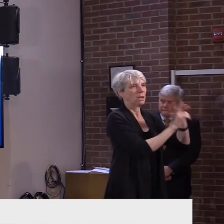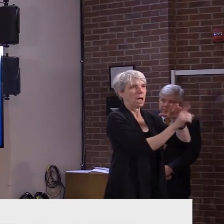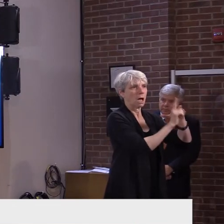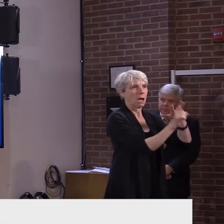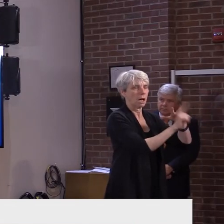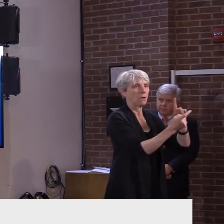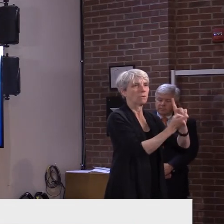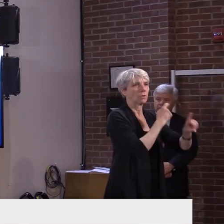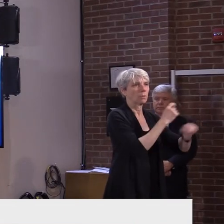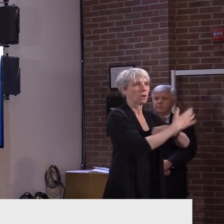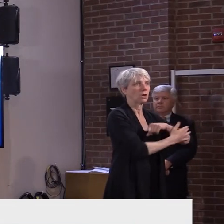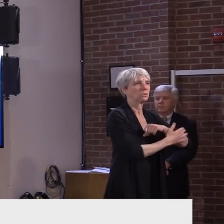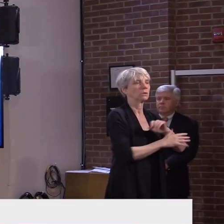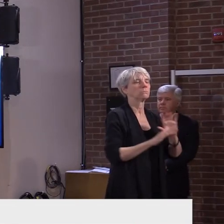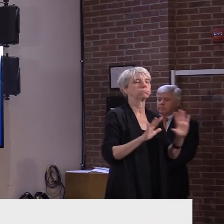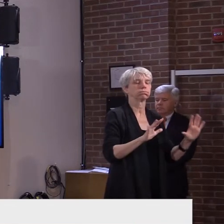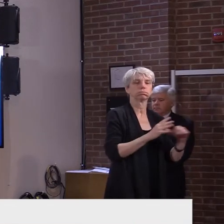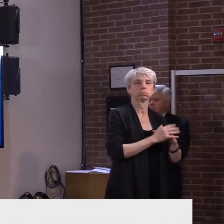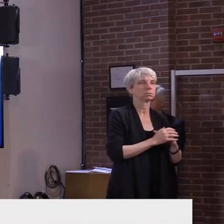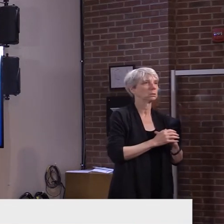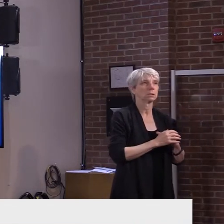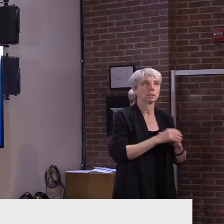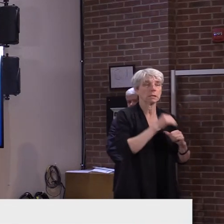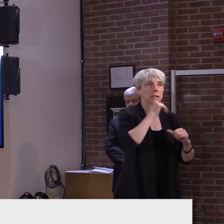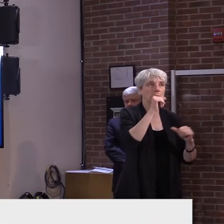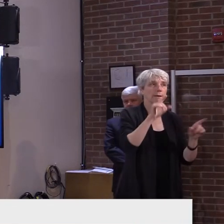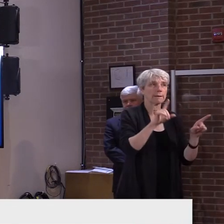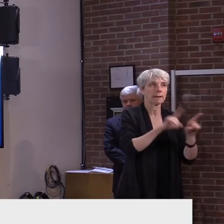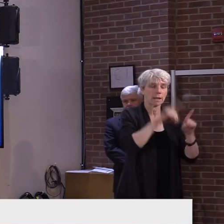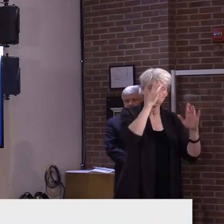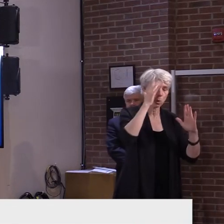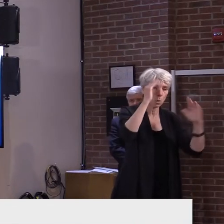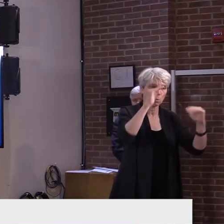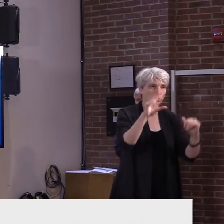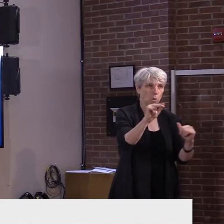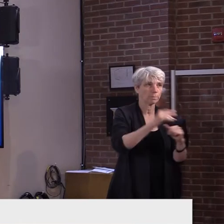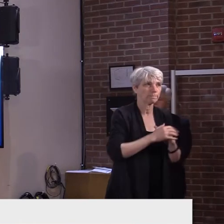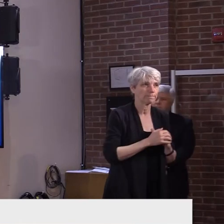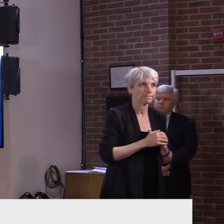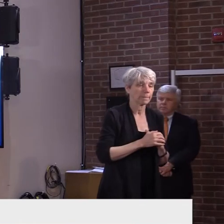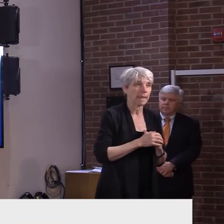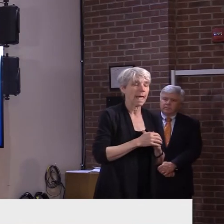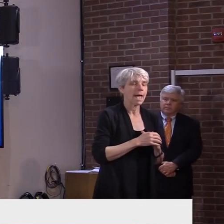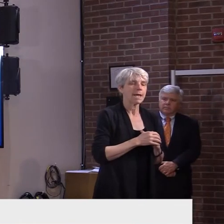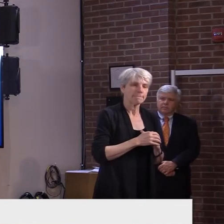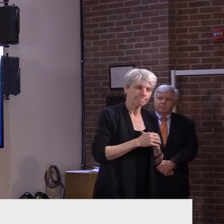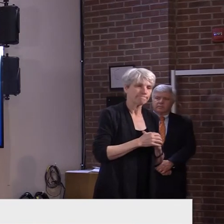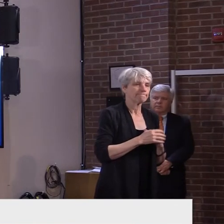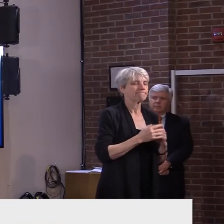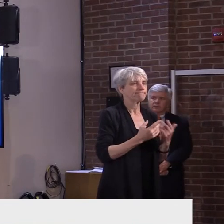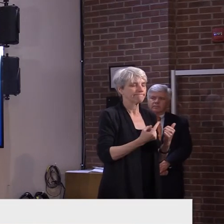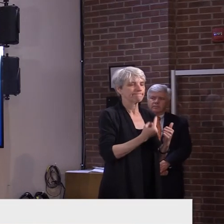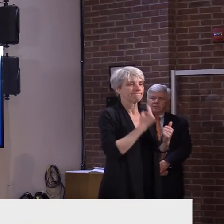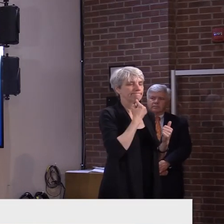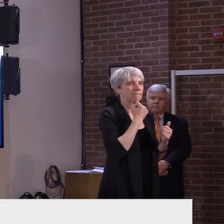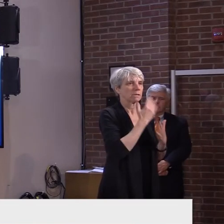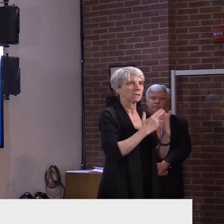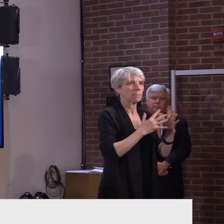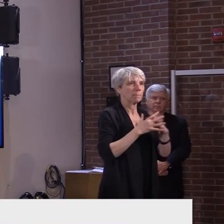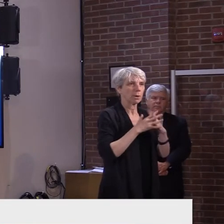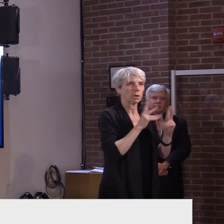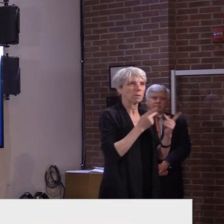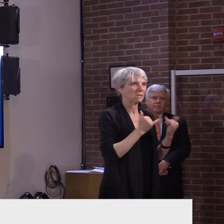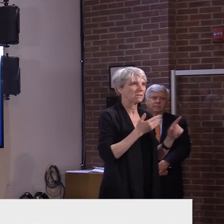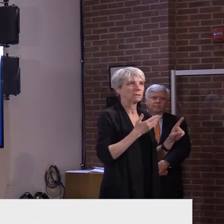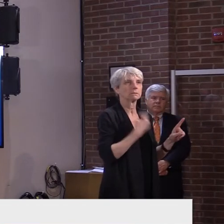certainly hasn't gone as expected. I think it's unfortunate from my standpoint to leave Americans there at